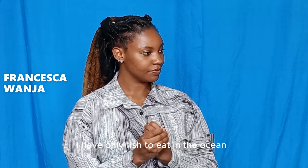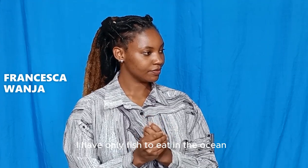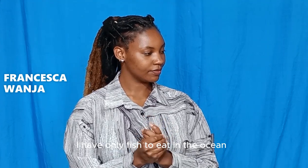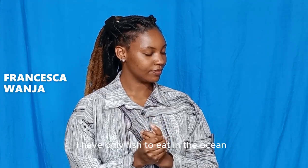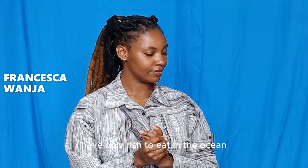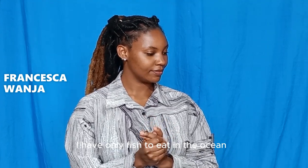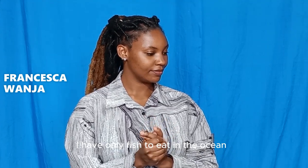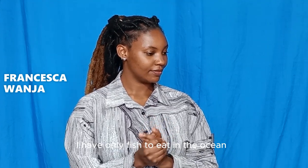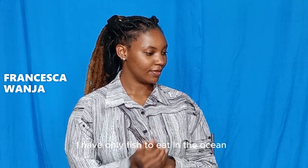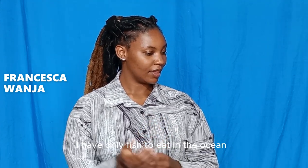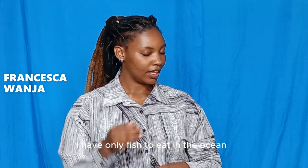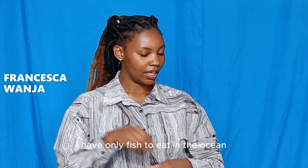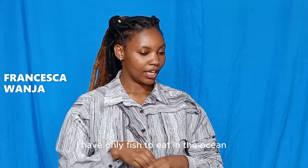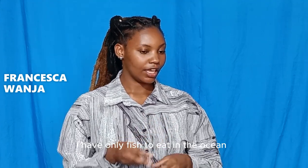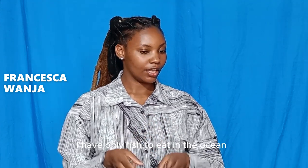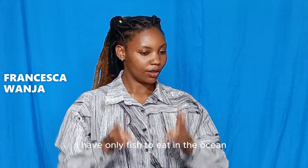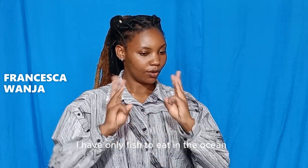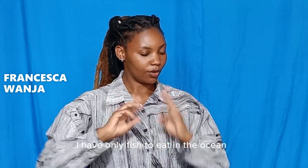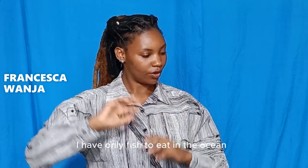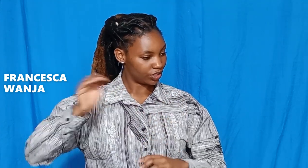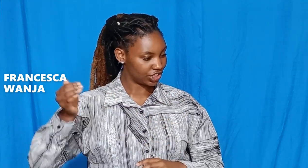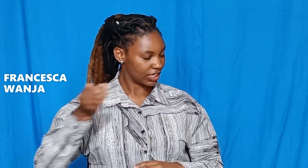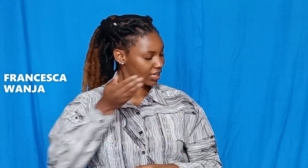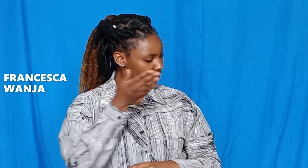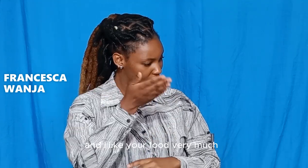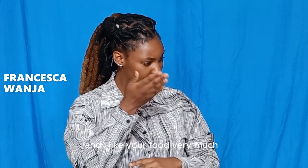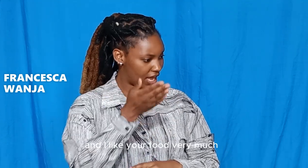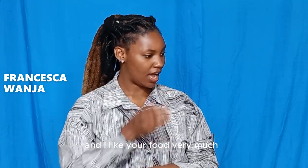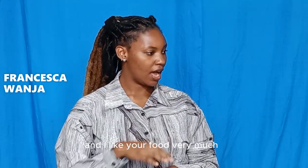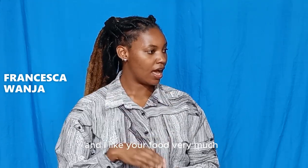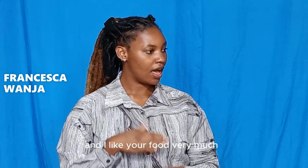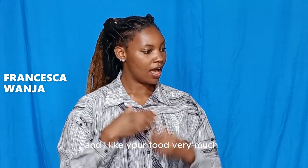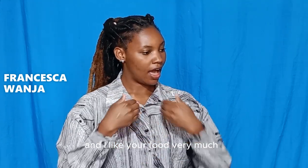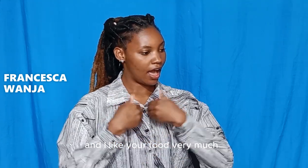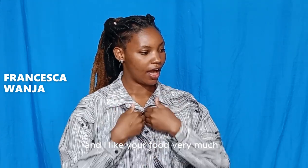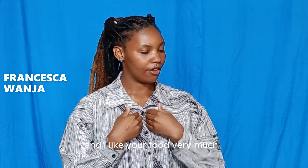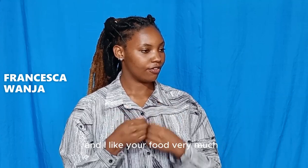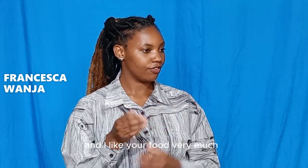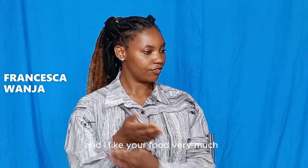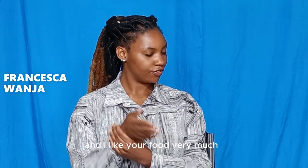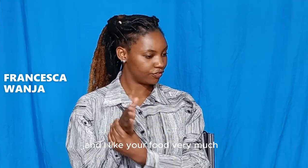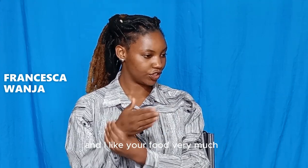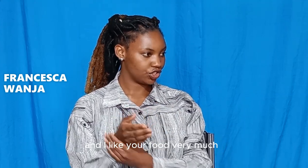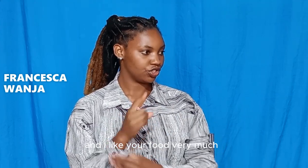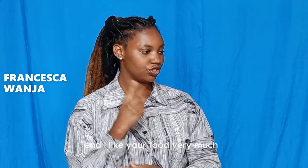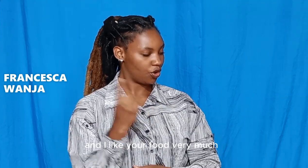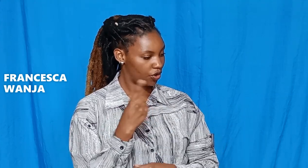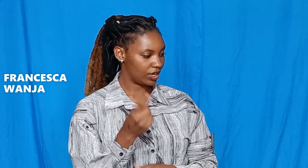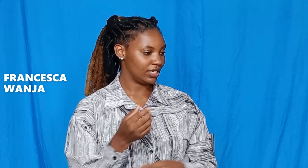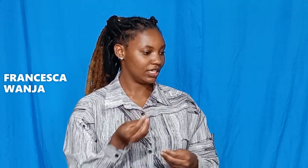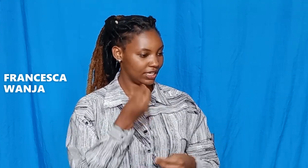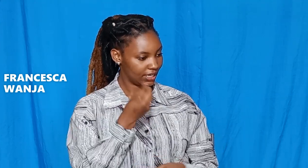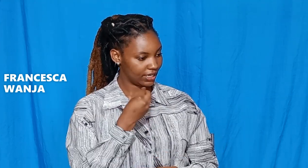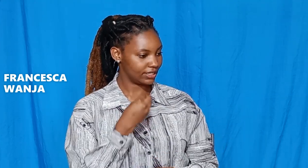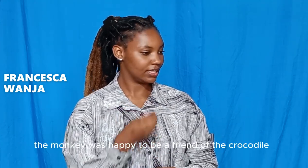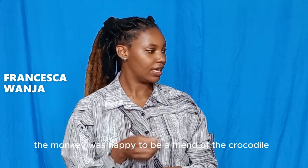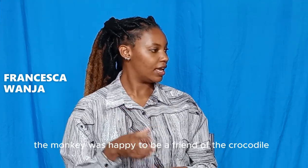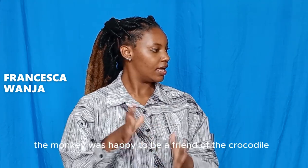fish to eat in the ocean. And I like your fruit very much. The monkey